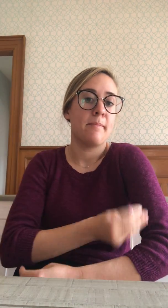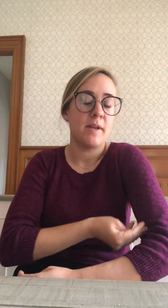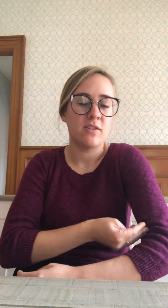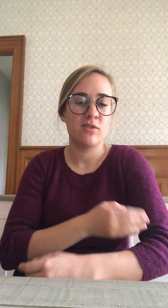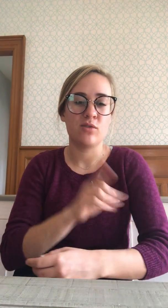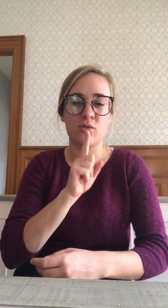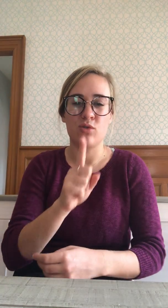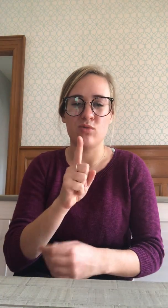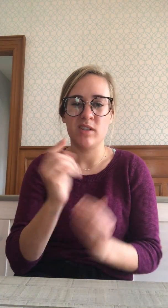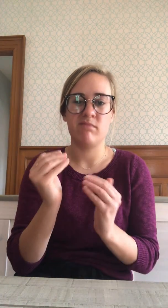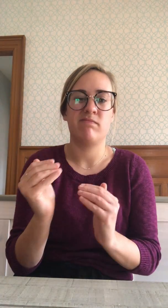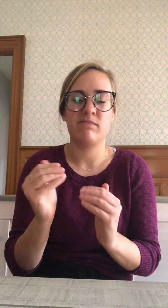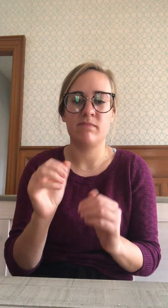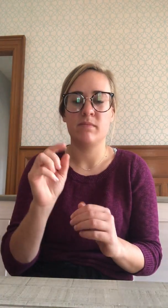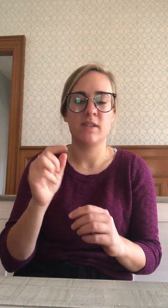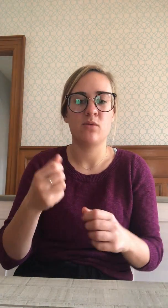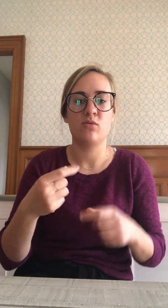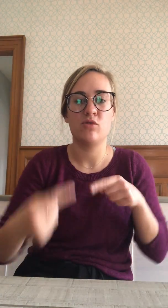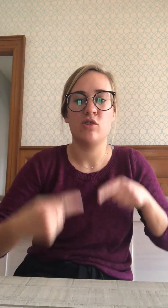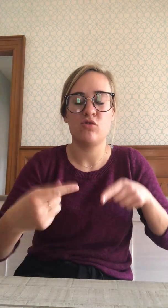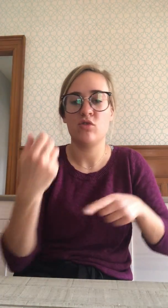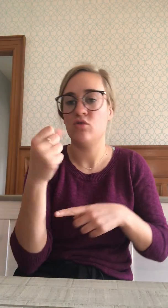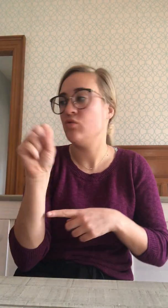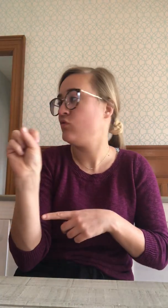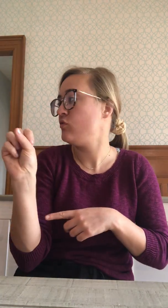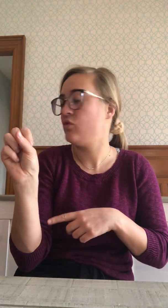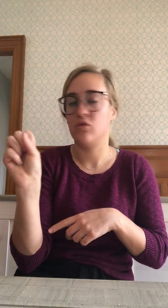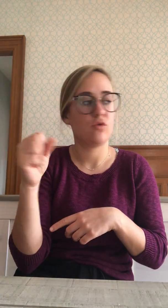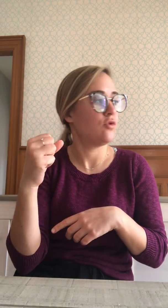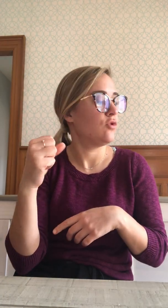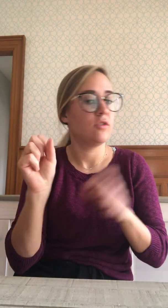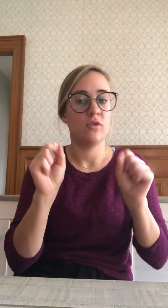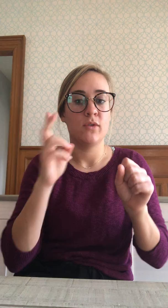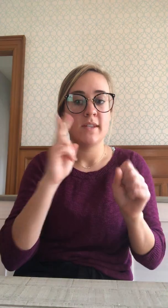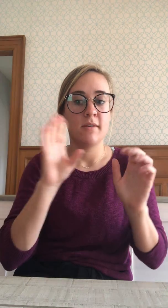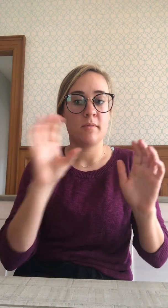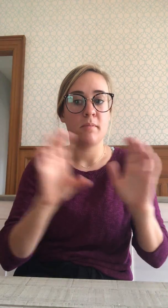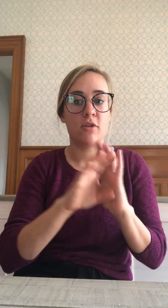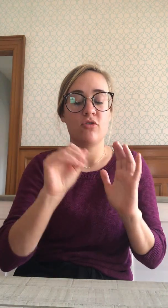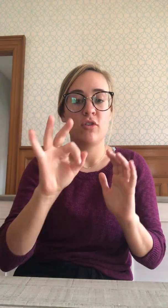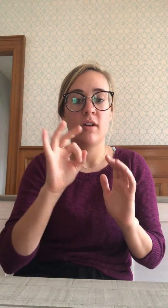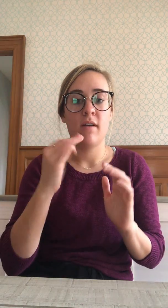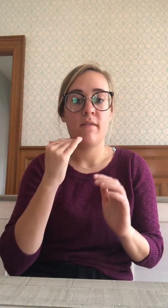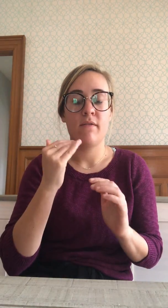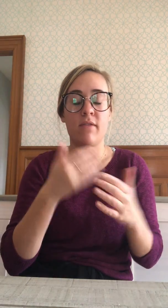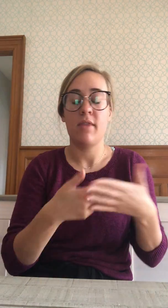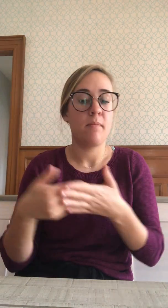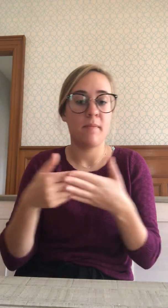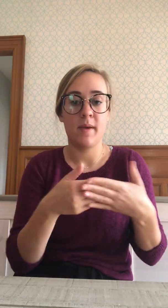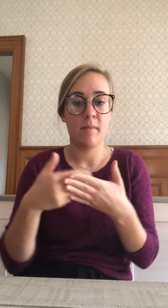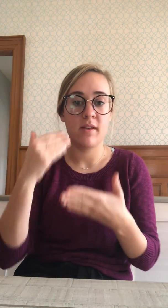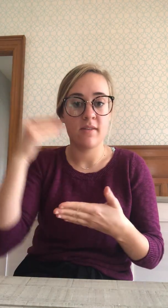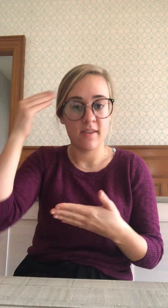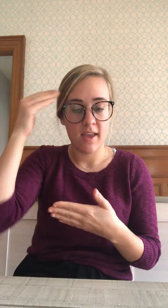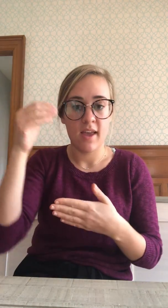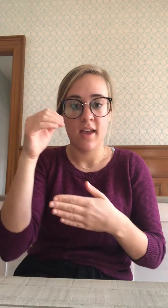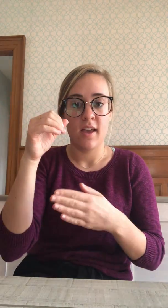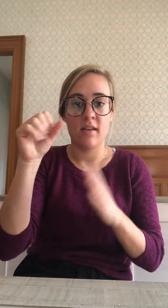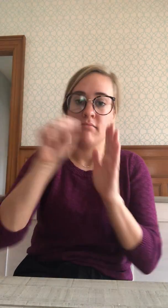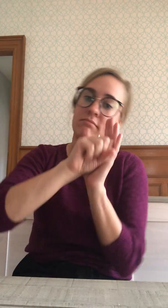And you can see in the picture, if the baby is sleeping on one side of their head for an extended period of time, it may cause the bones to